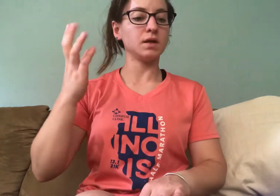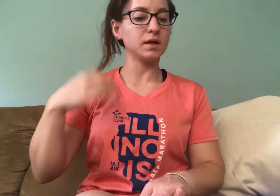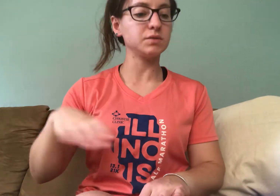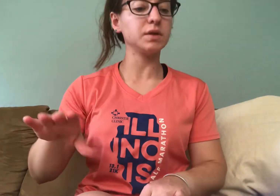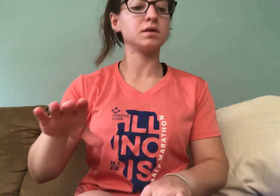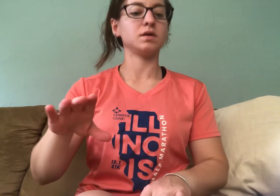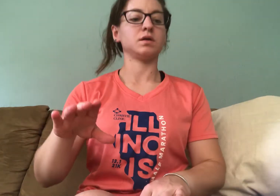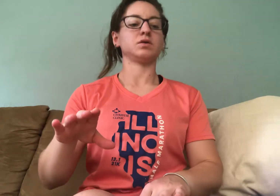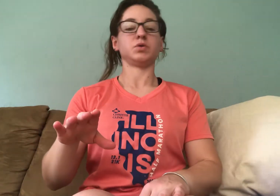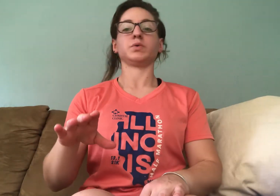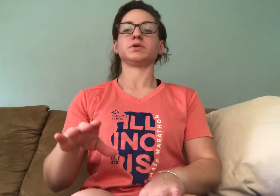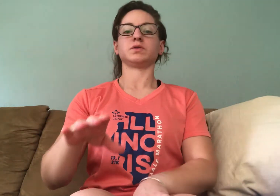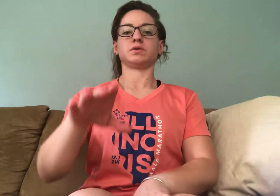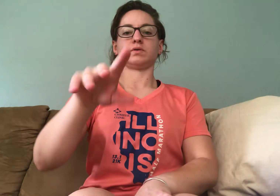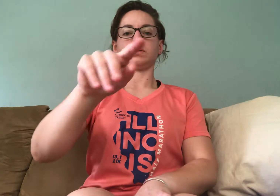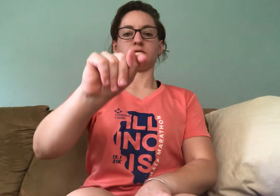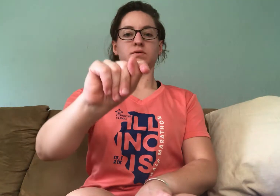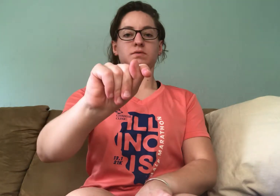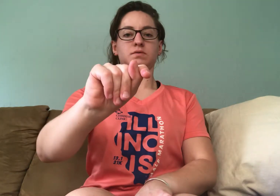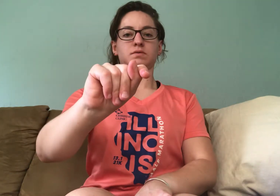Next one, 2 words.